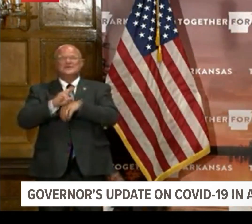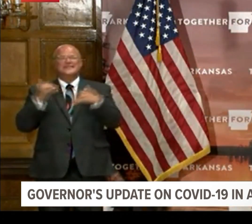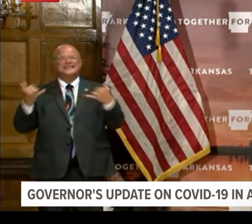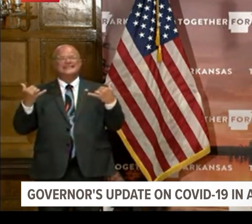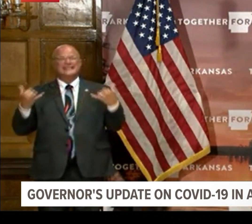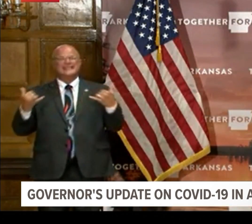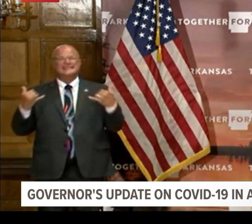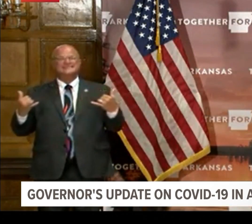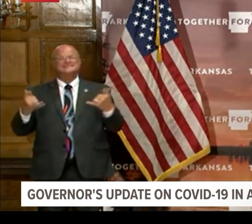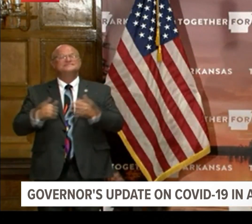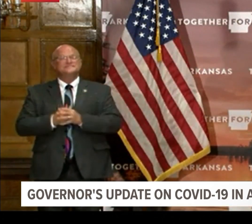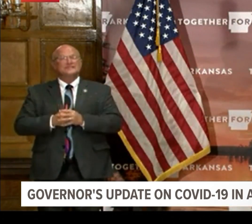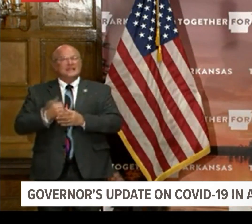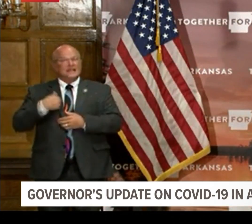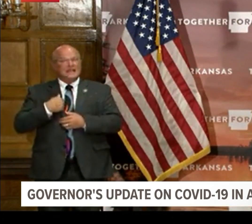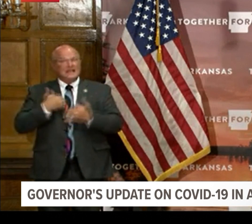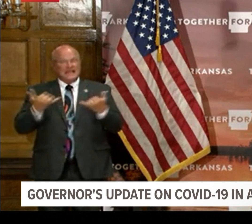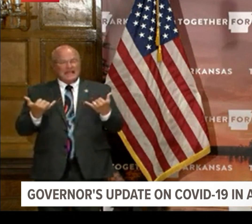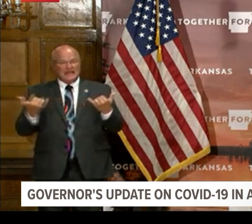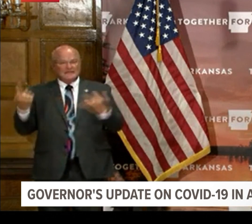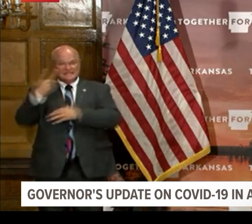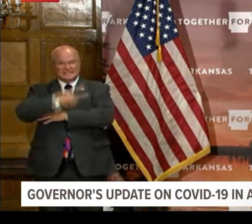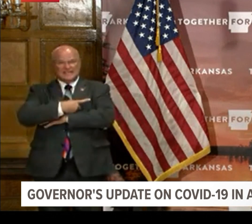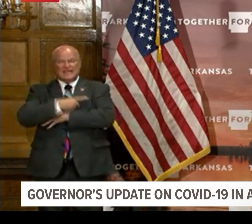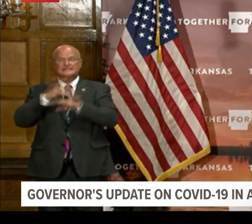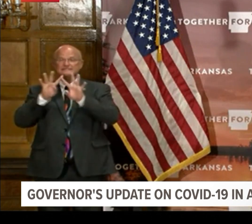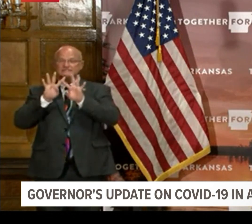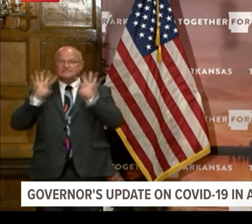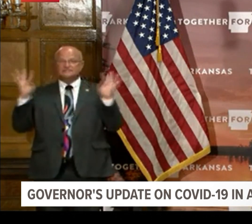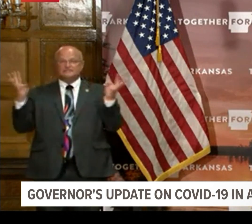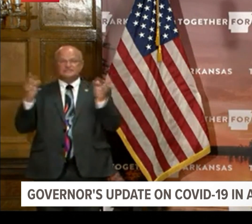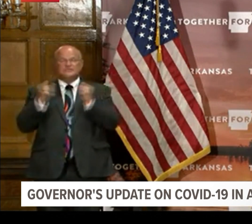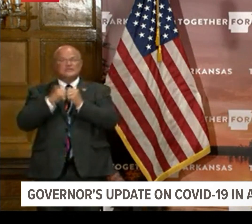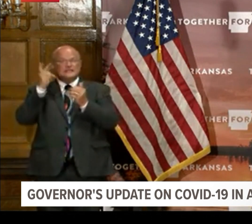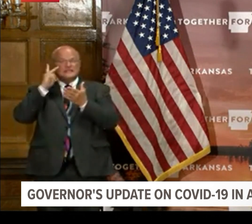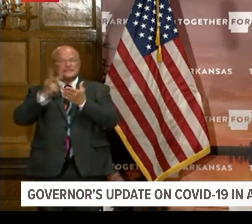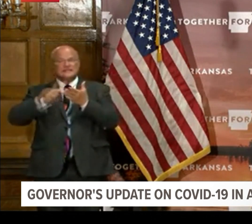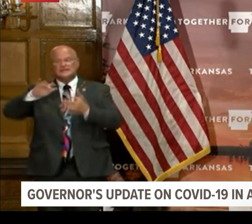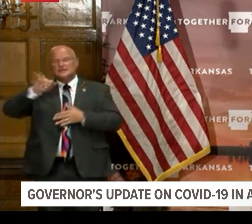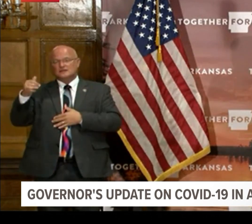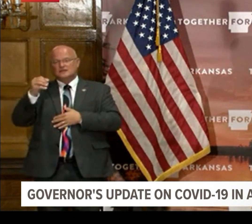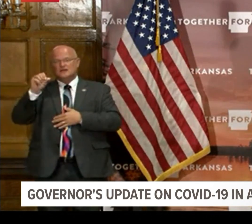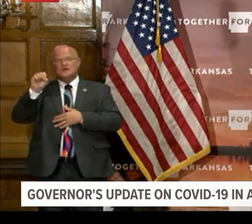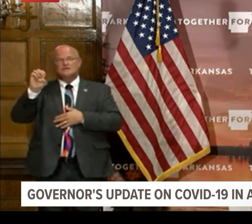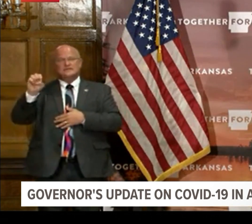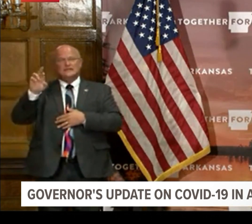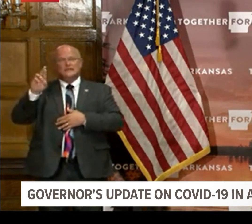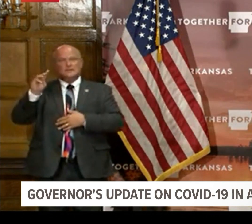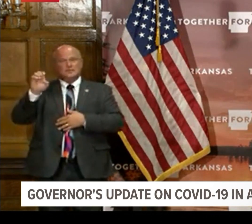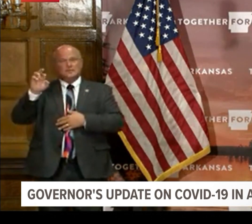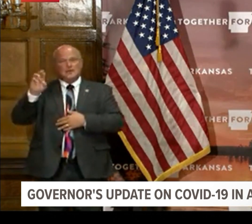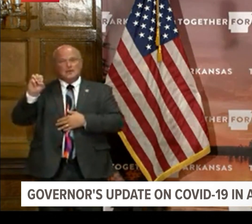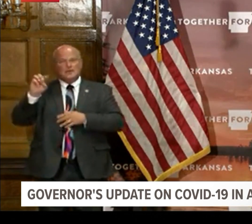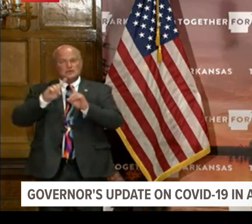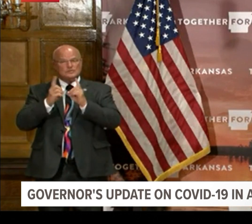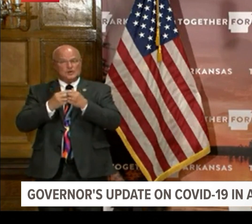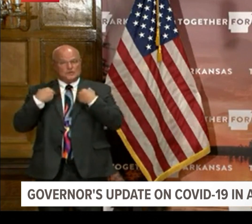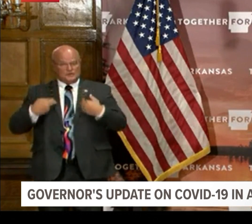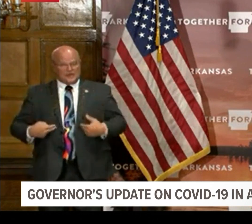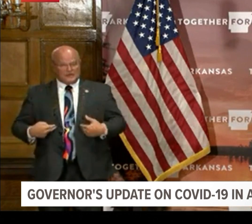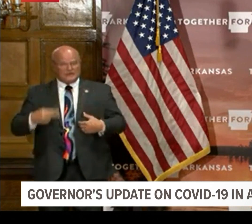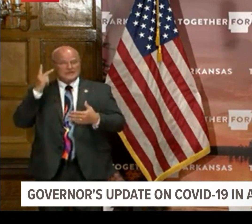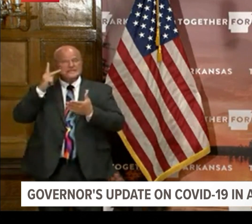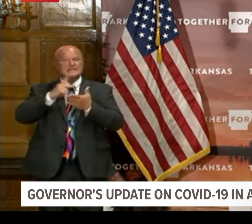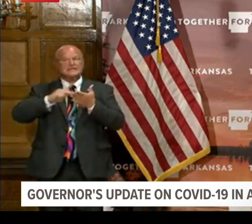today. And I'm joined today by Secretary Jose Romero, Department of Health. I'm joined by